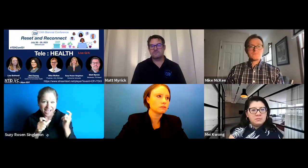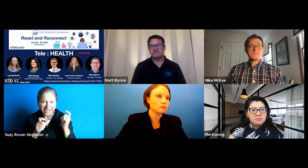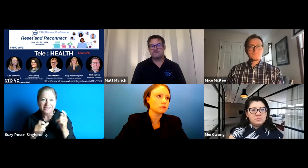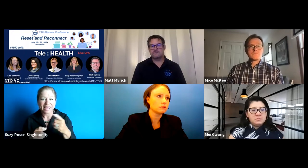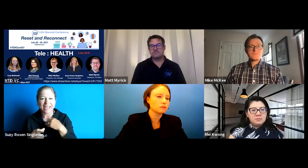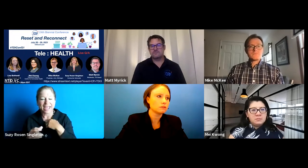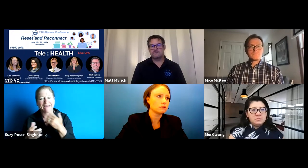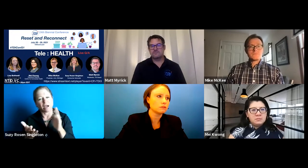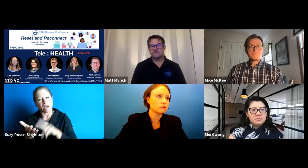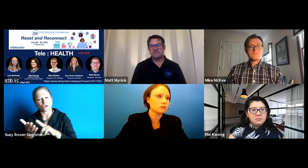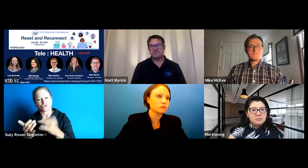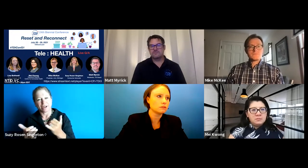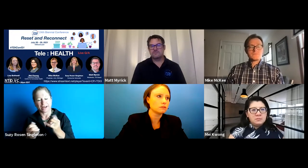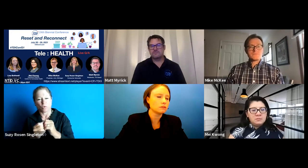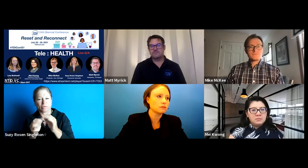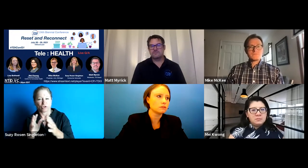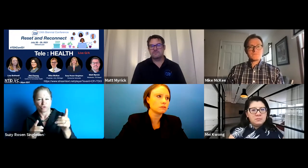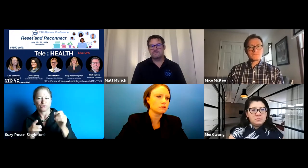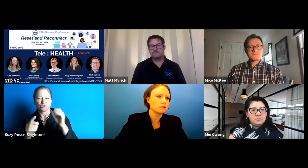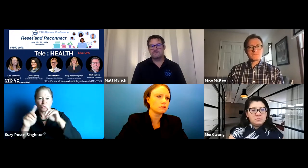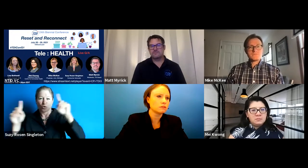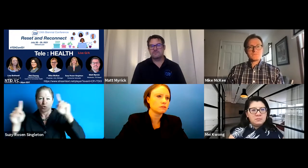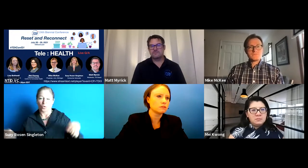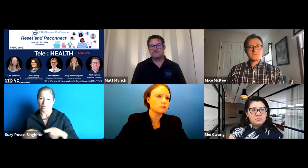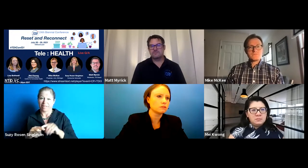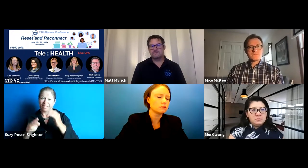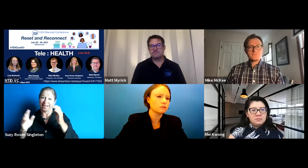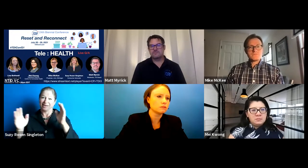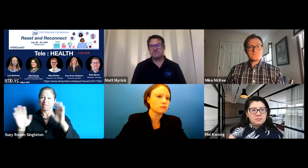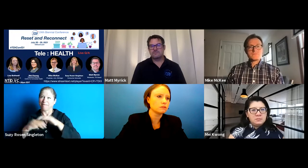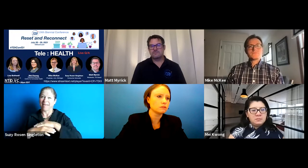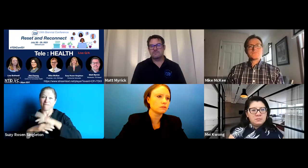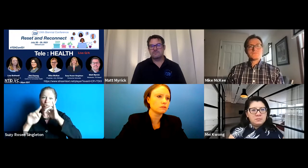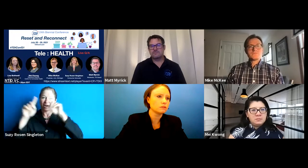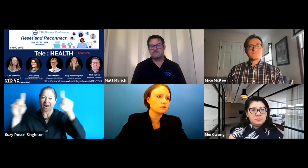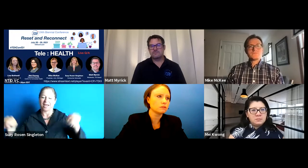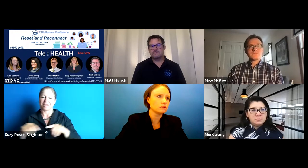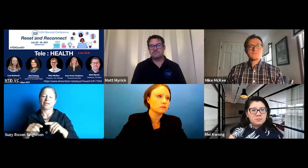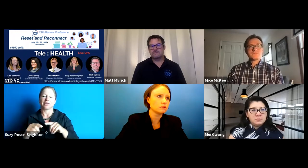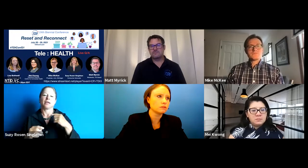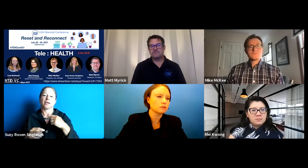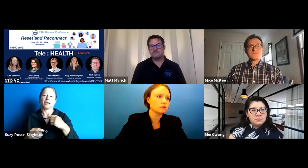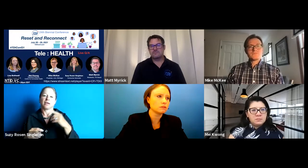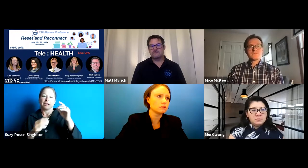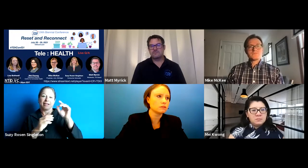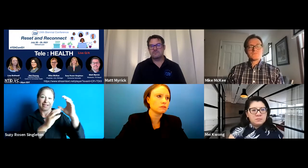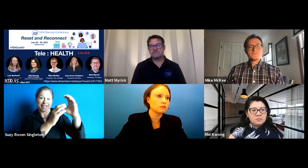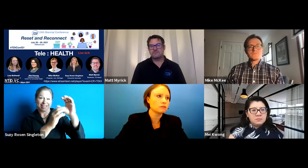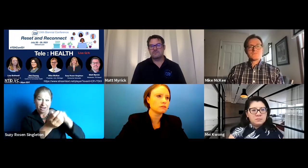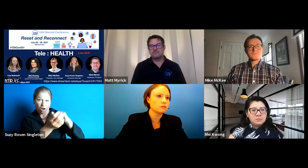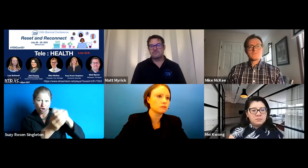then within 1 to 2 minutes, very, very rapidly. They had established a contract with interpreters so that that